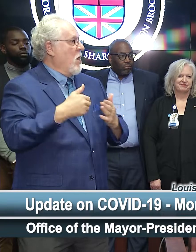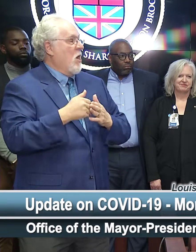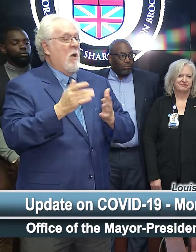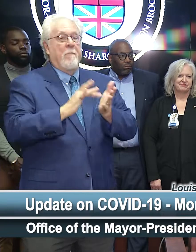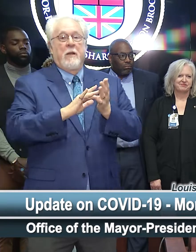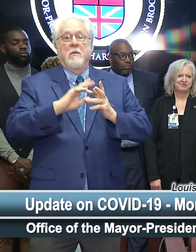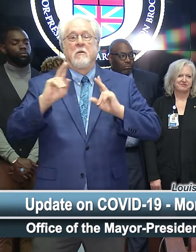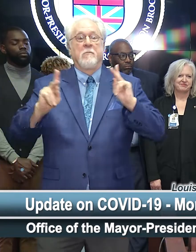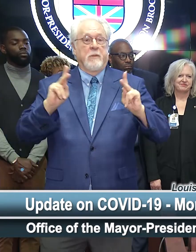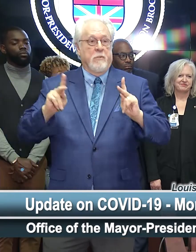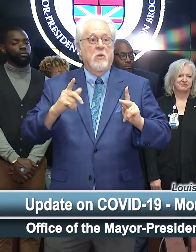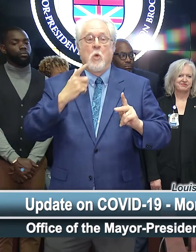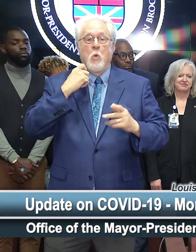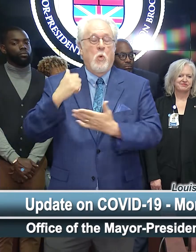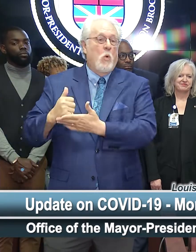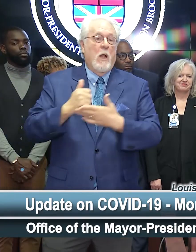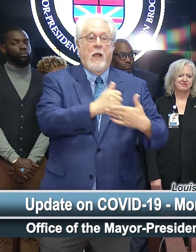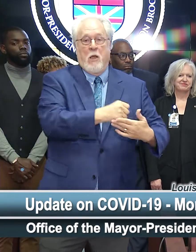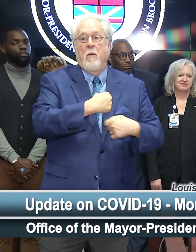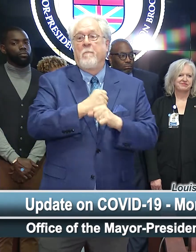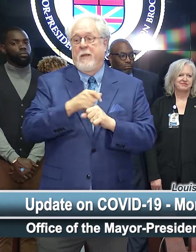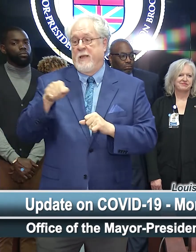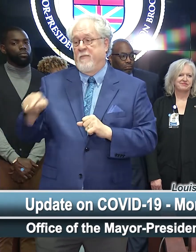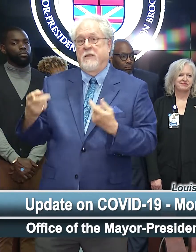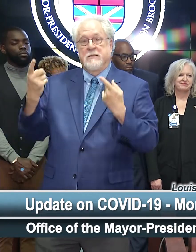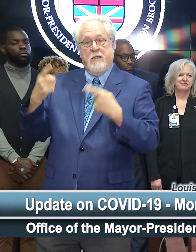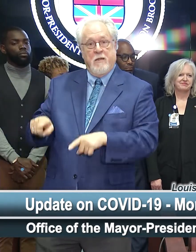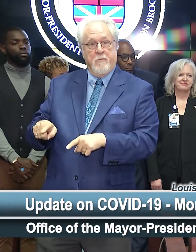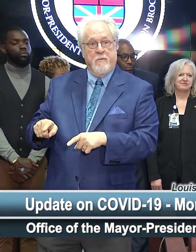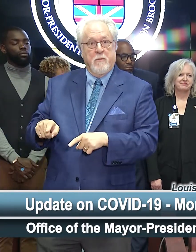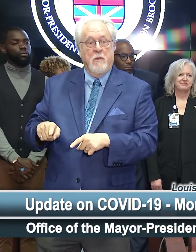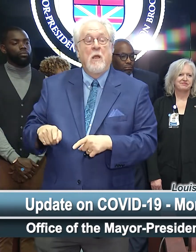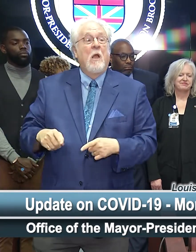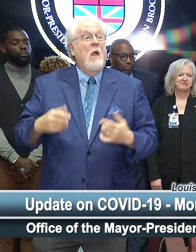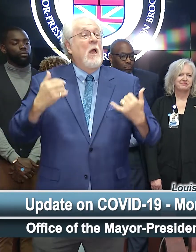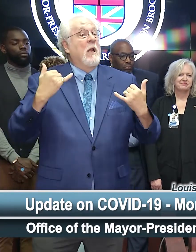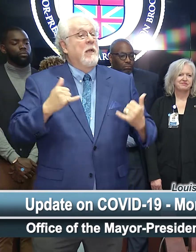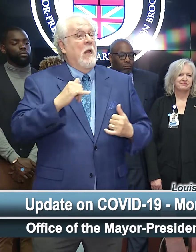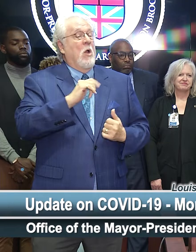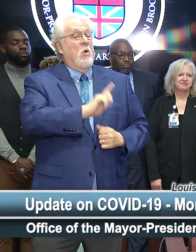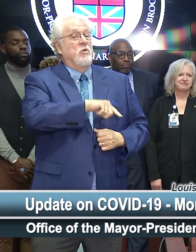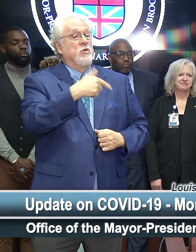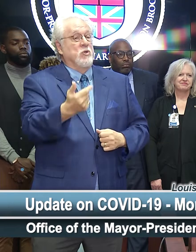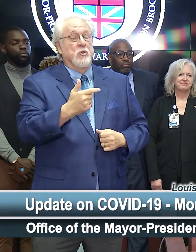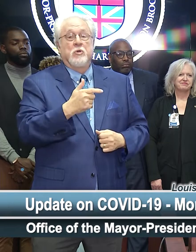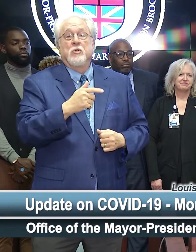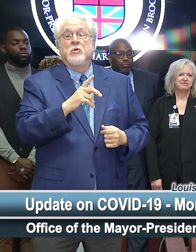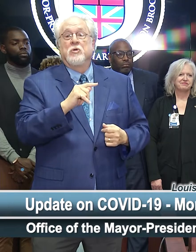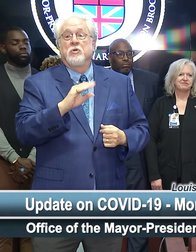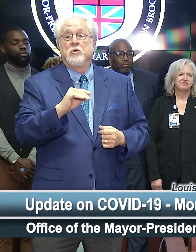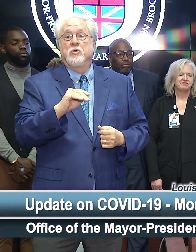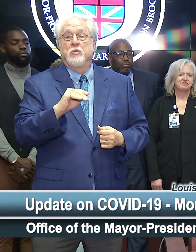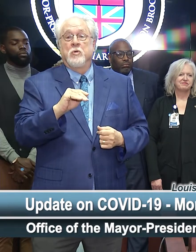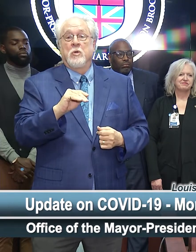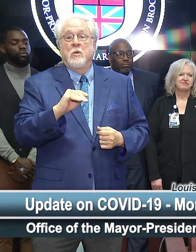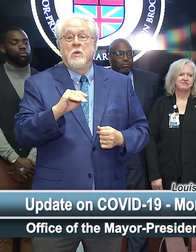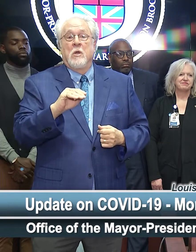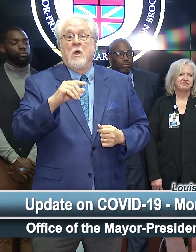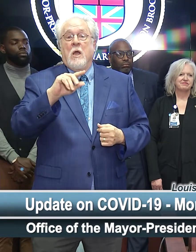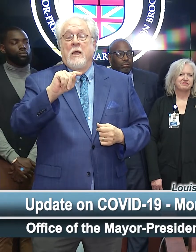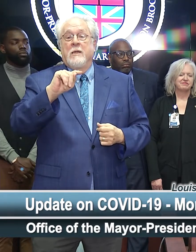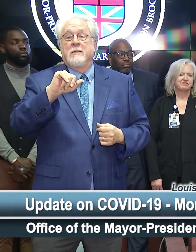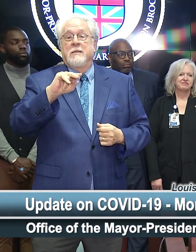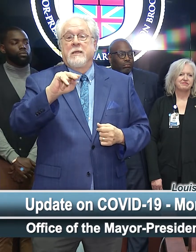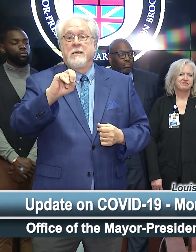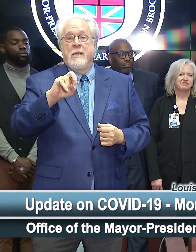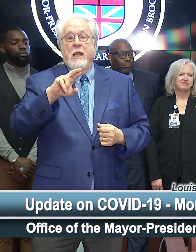medical professionals who have helped make this happen. I will now turn this over to Edgardo Tanero,